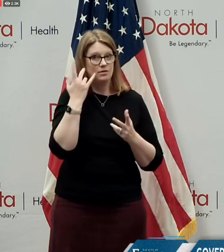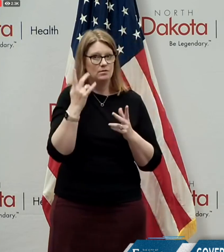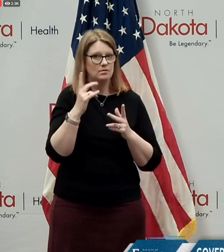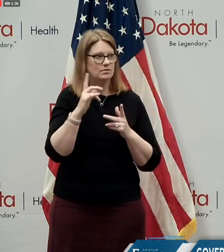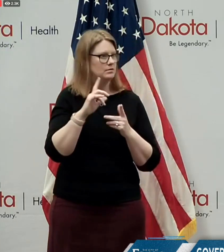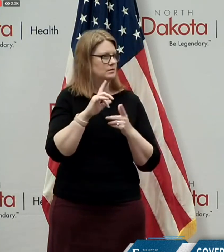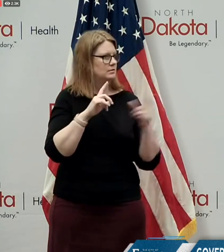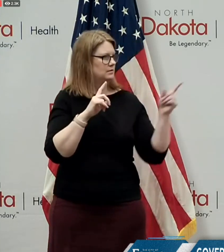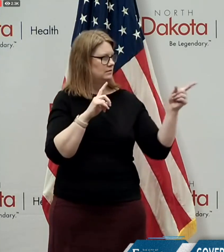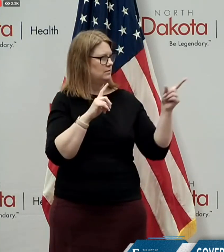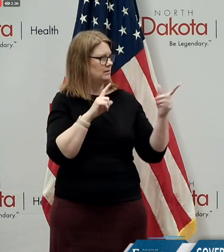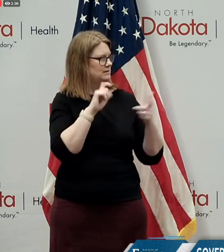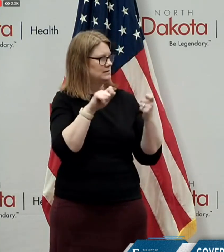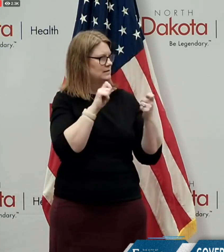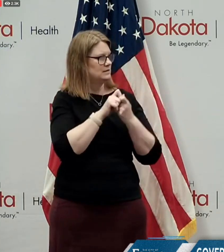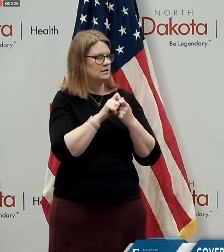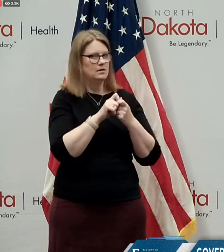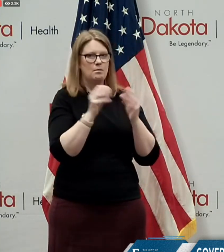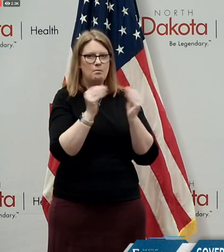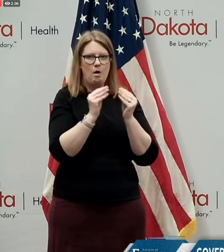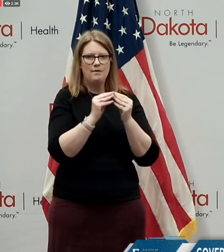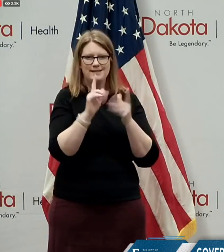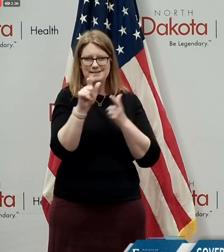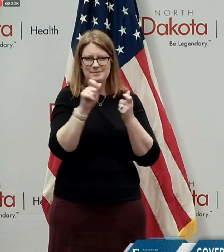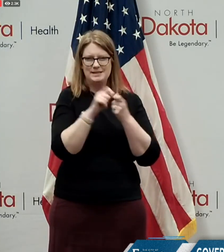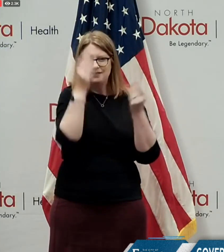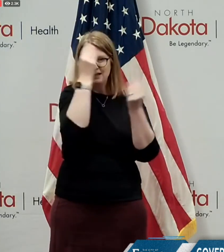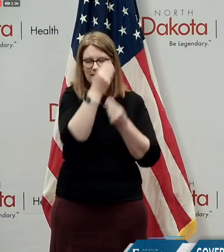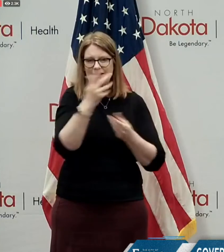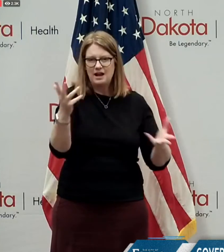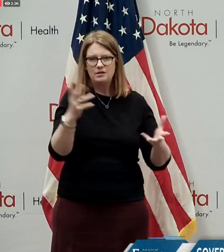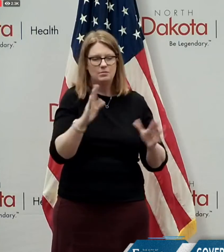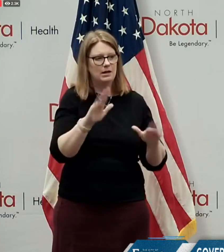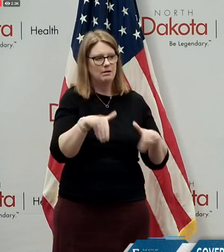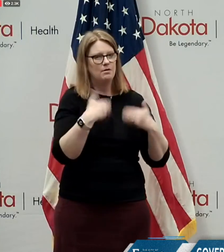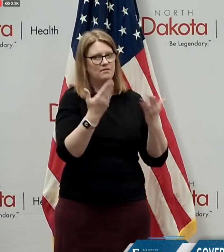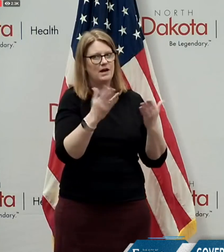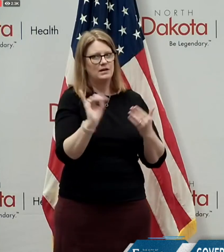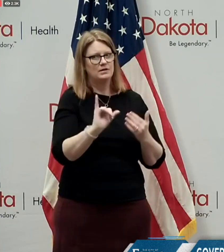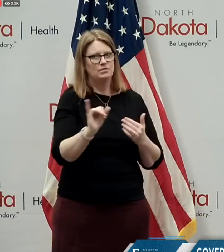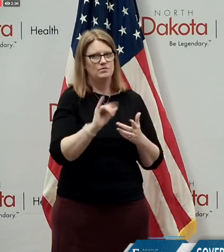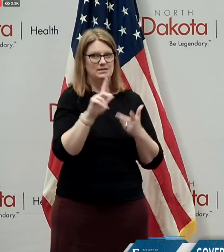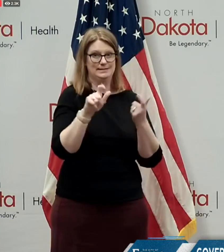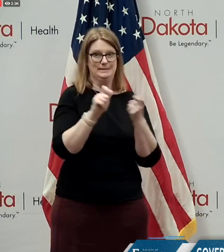as Margaret talked about, into the matrix and the data, by all means, we can certainly do that.